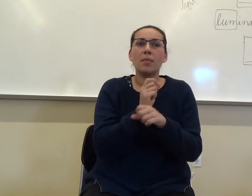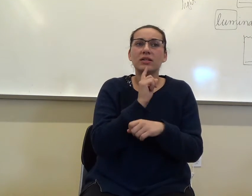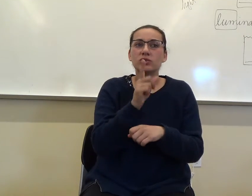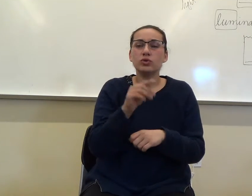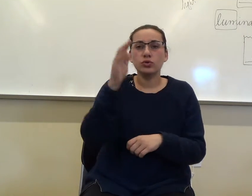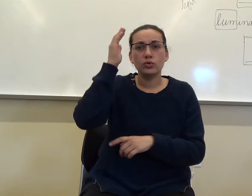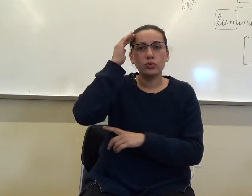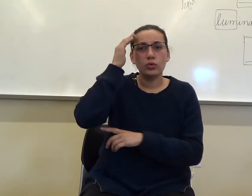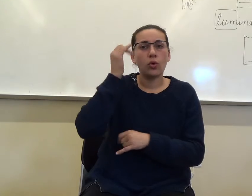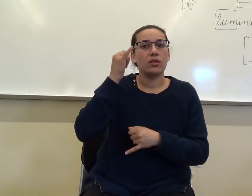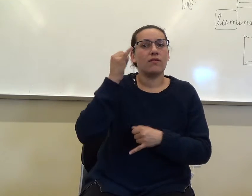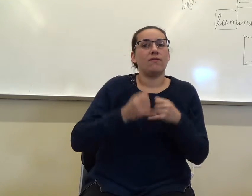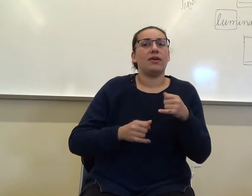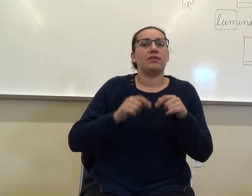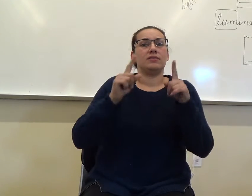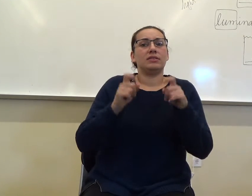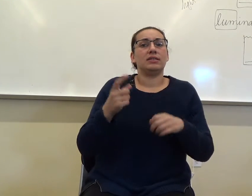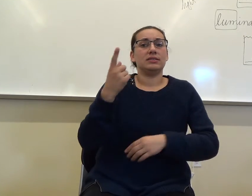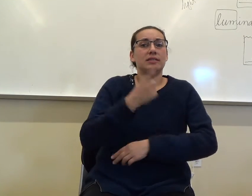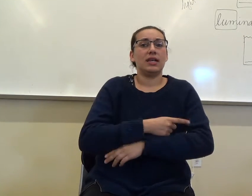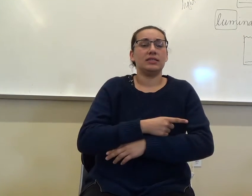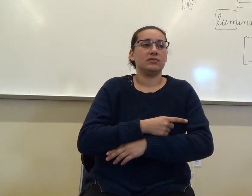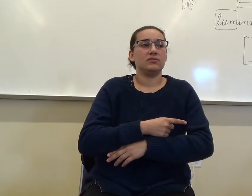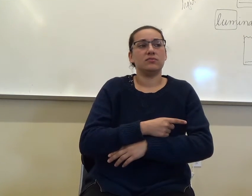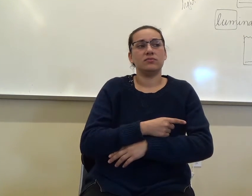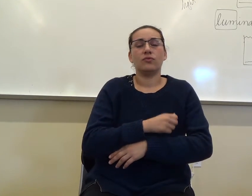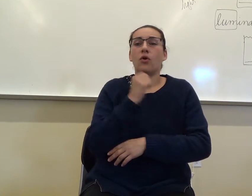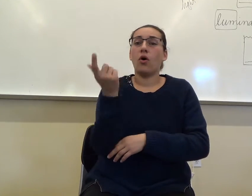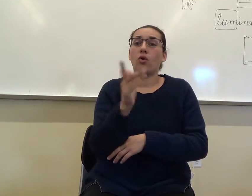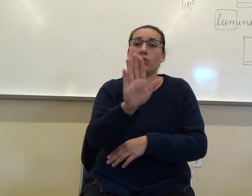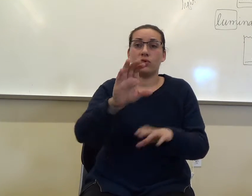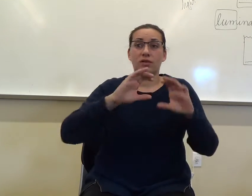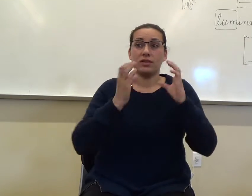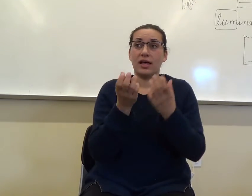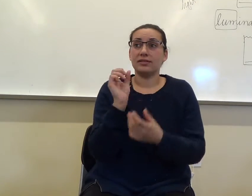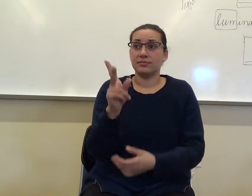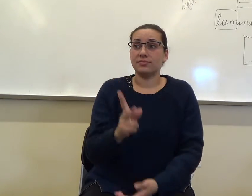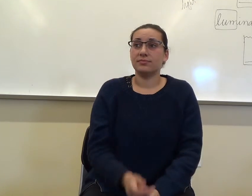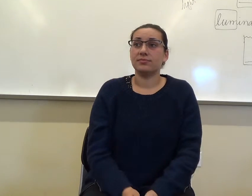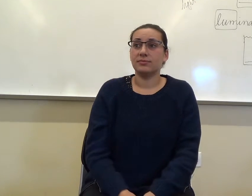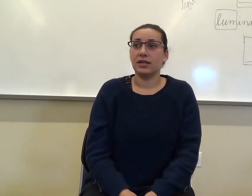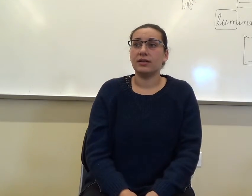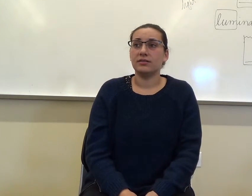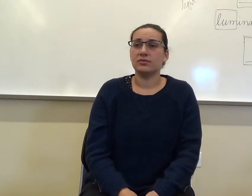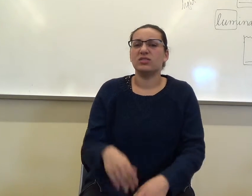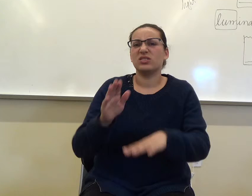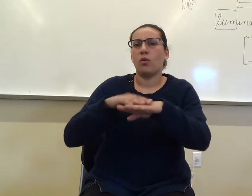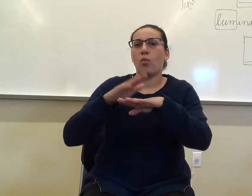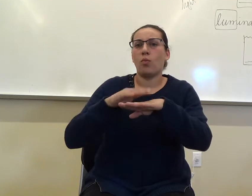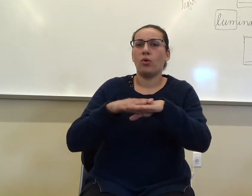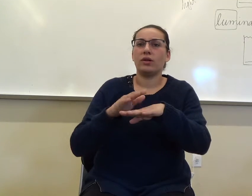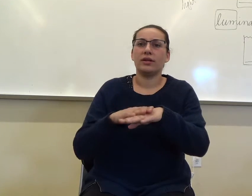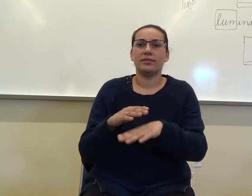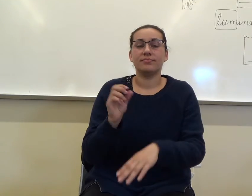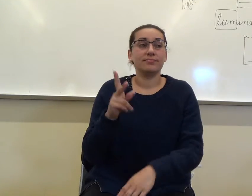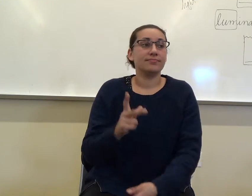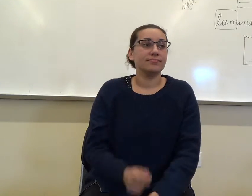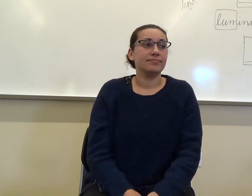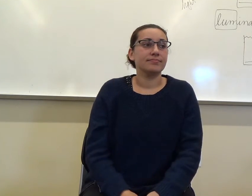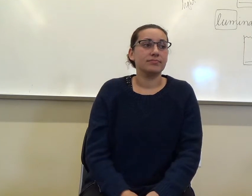from regular class weeks. Okay? So just another kind of a heads up about one of these college survival skills. Finals week is a little